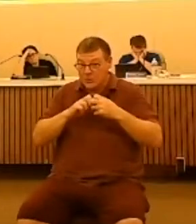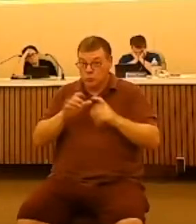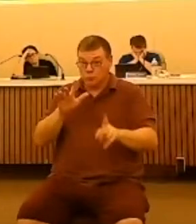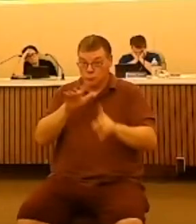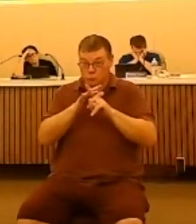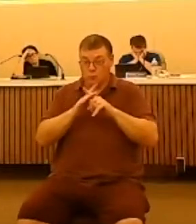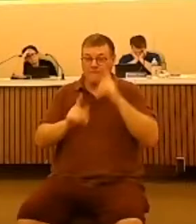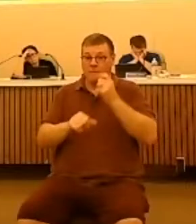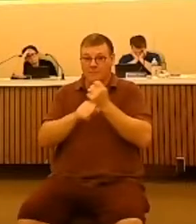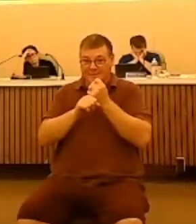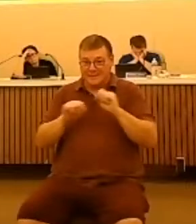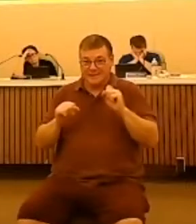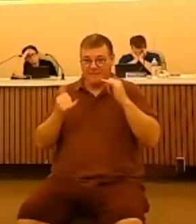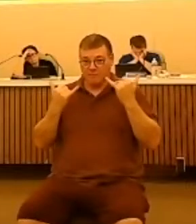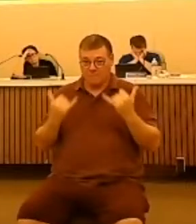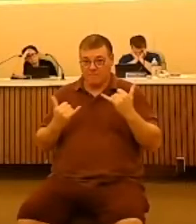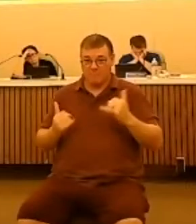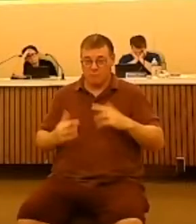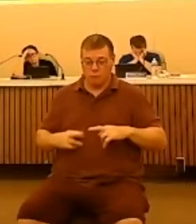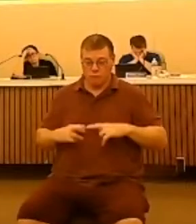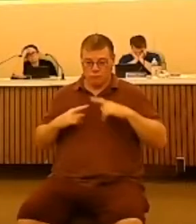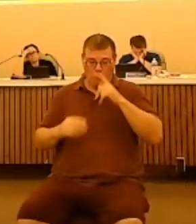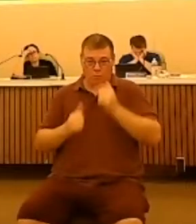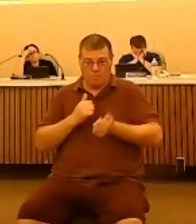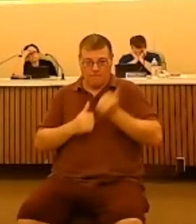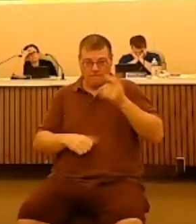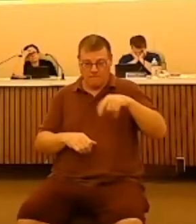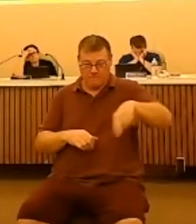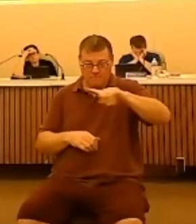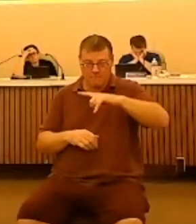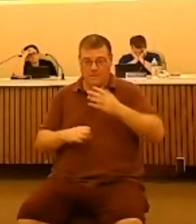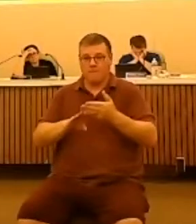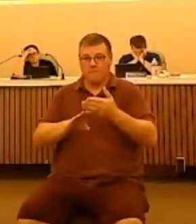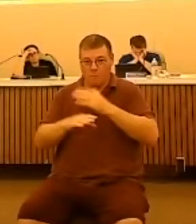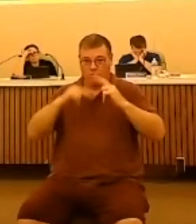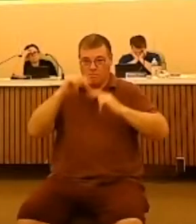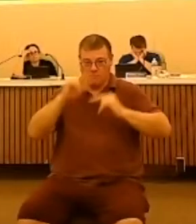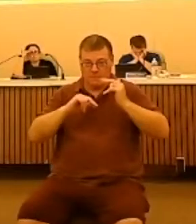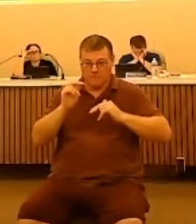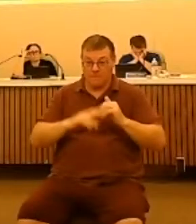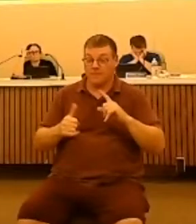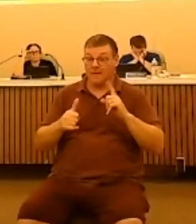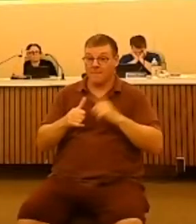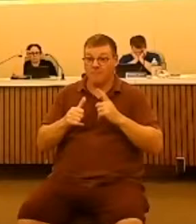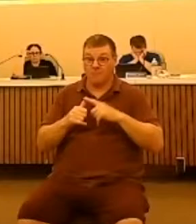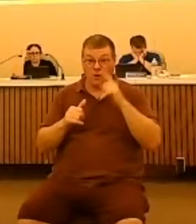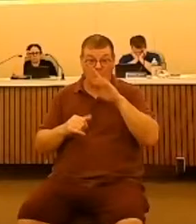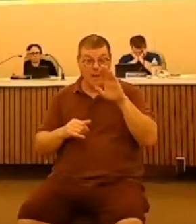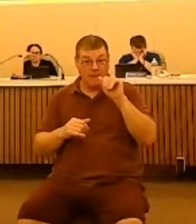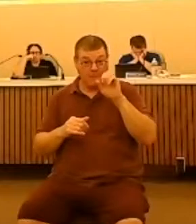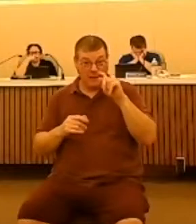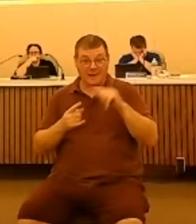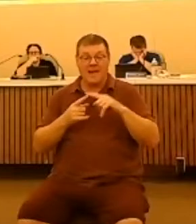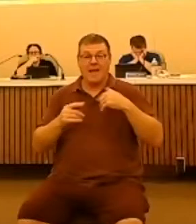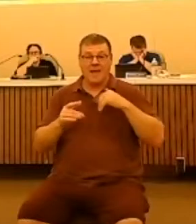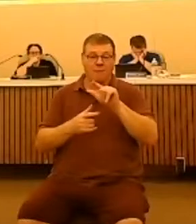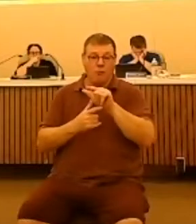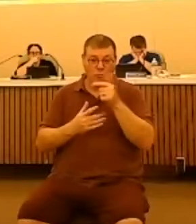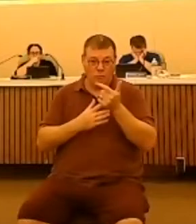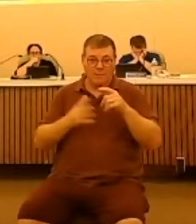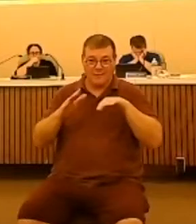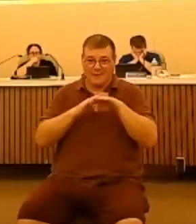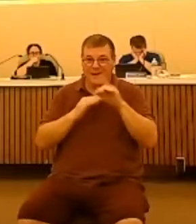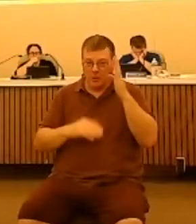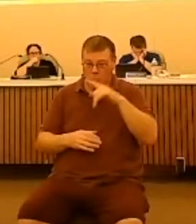the safety of the existing residents prior to the development going in. First, we think it would be best if there was an alternate access road, which you guys just talked